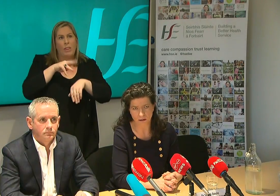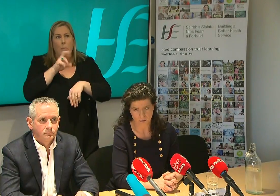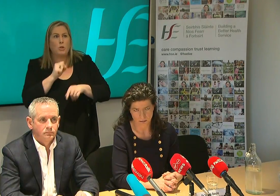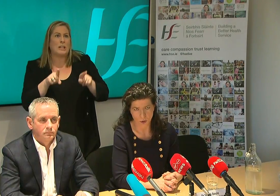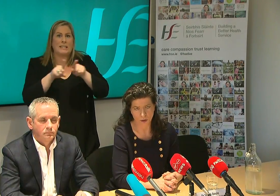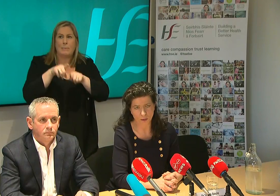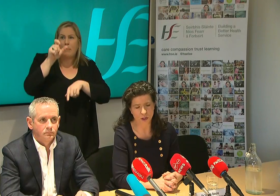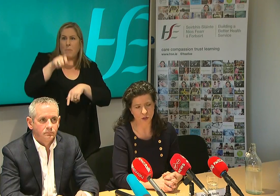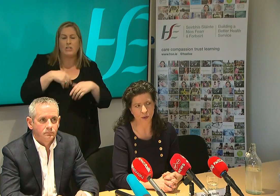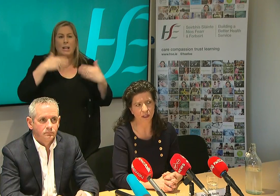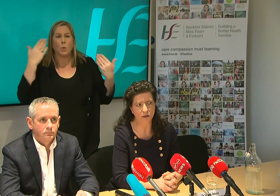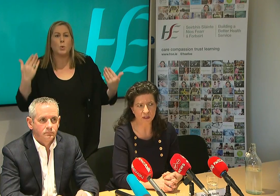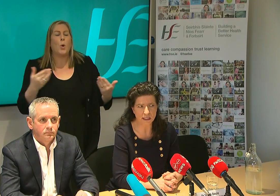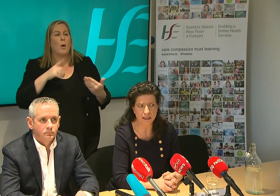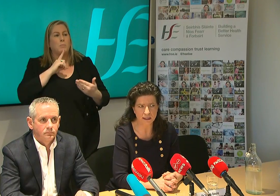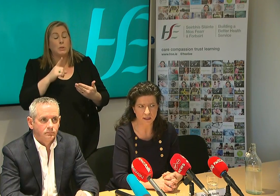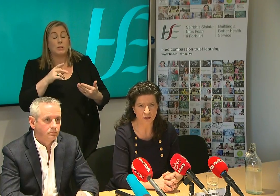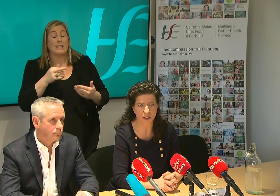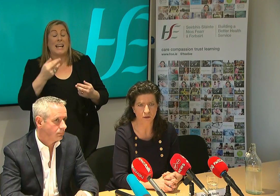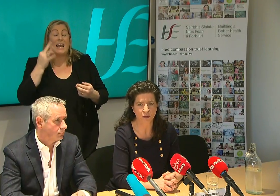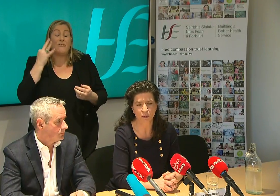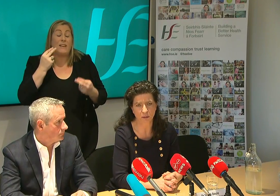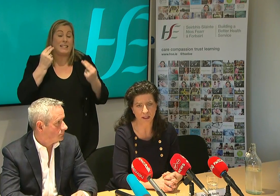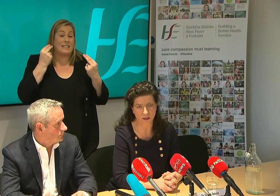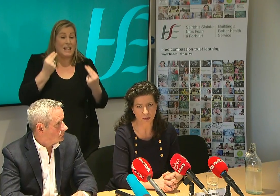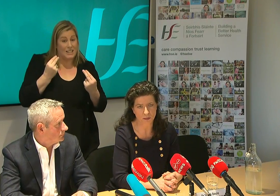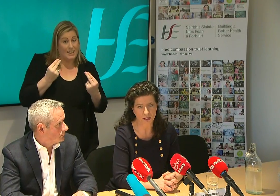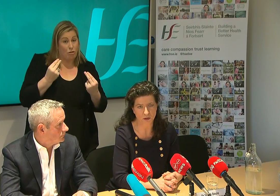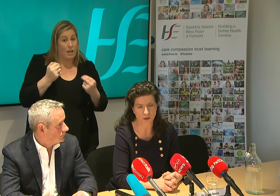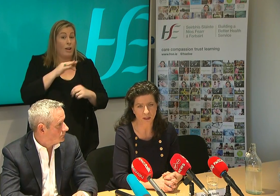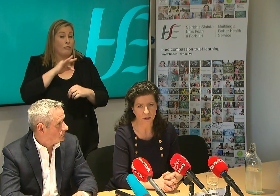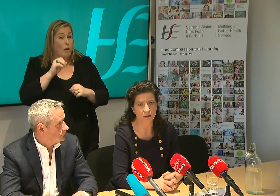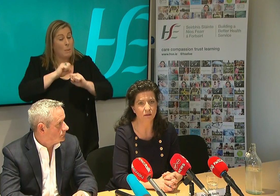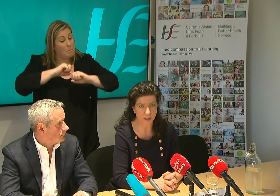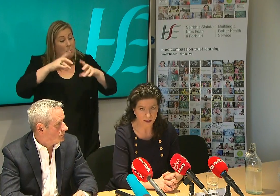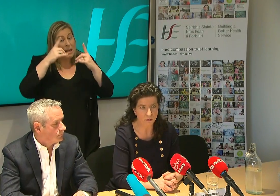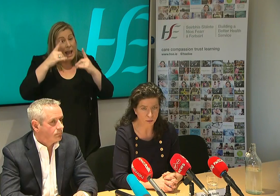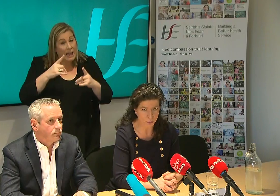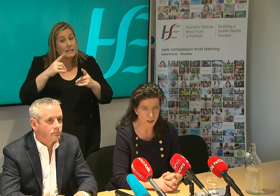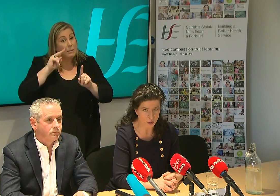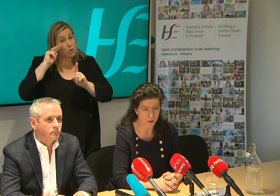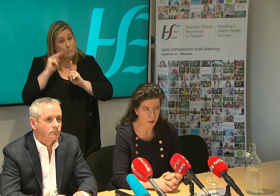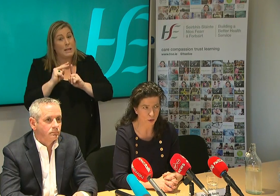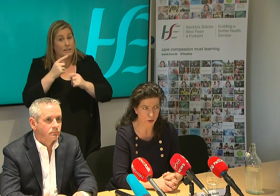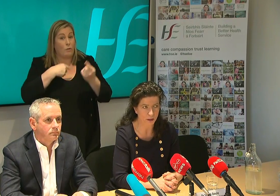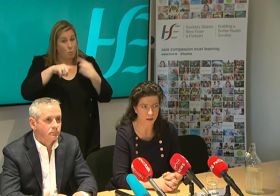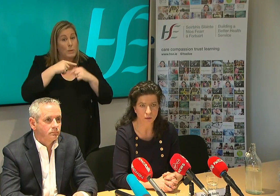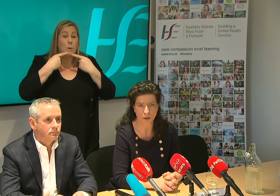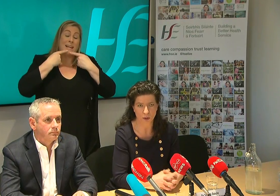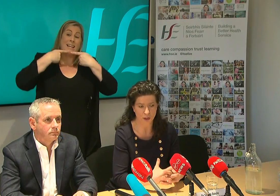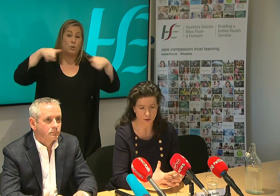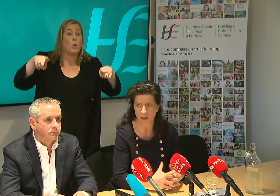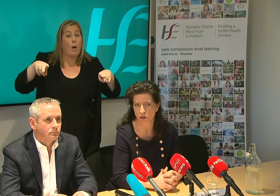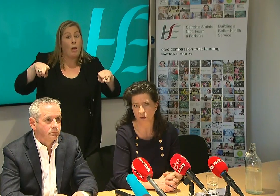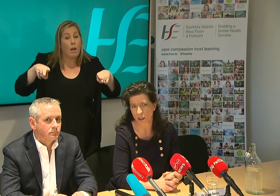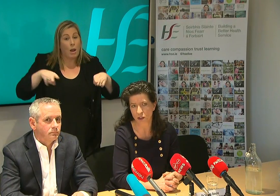say who they're in touch with. If it is necessary from a public health perspective, then we would issue a call, we